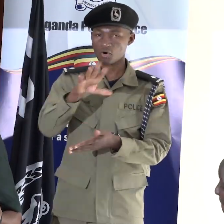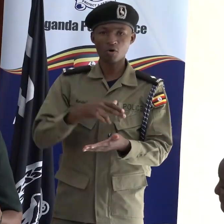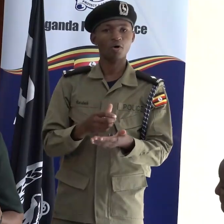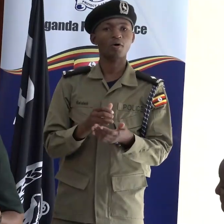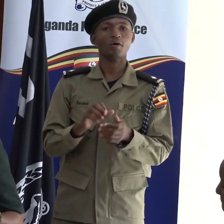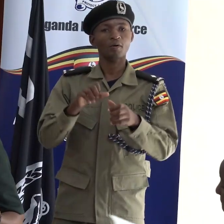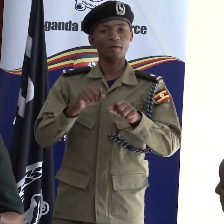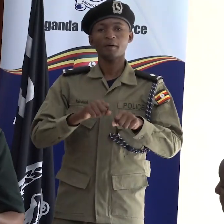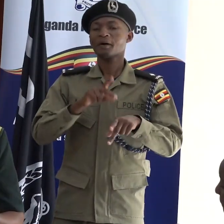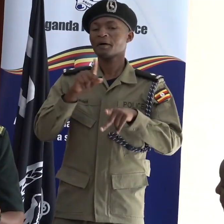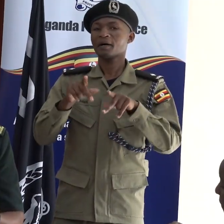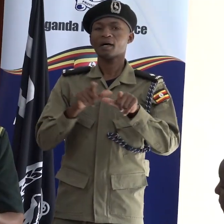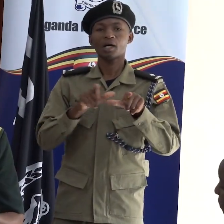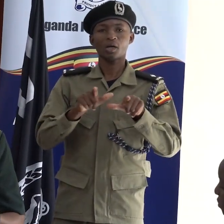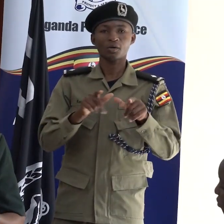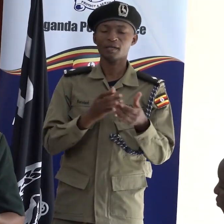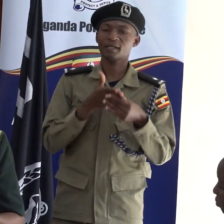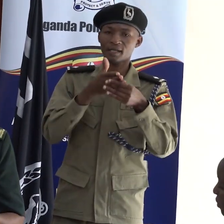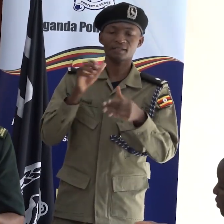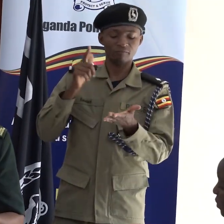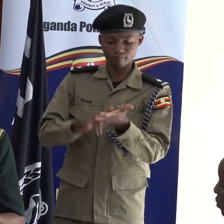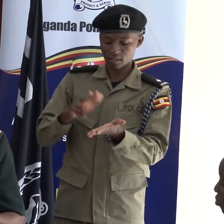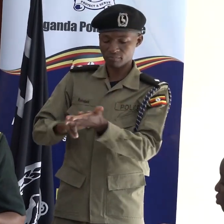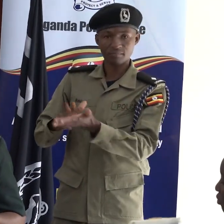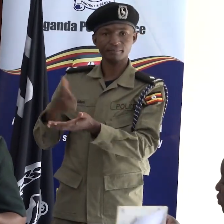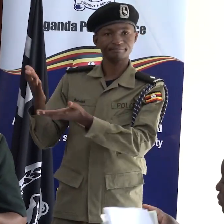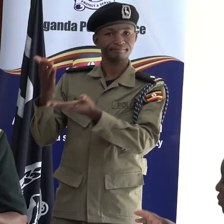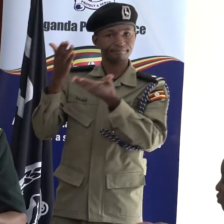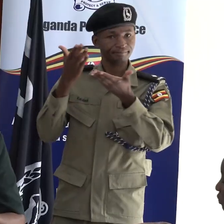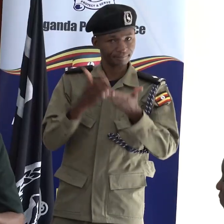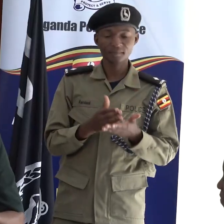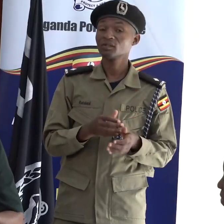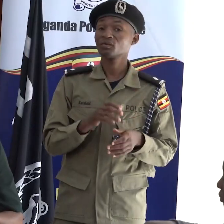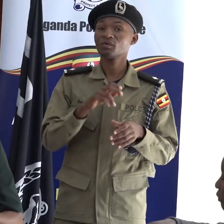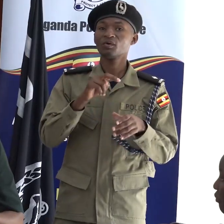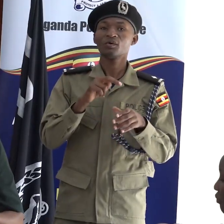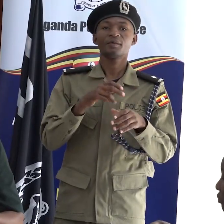of Commissioner, Citizenship and Passport Management.